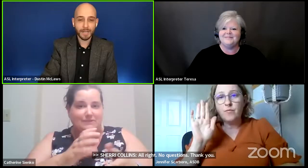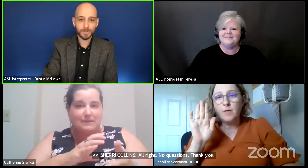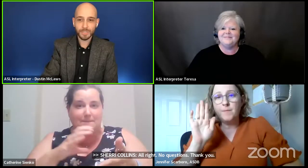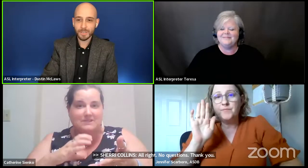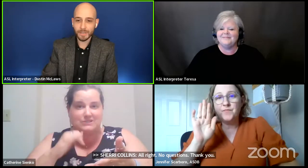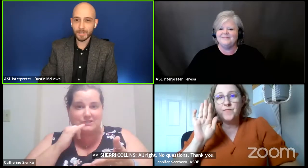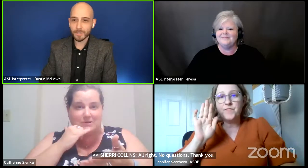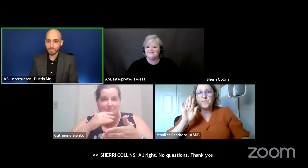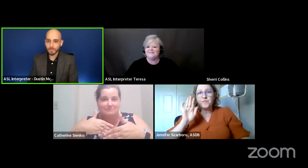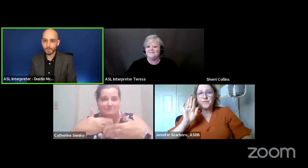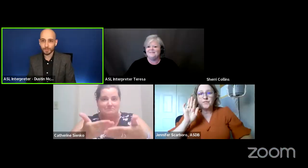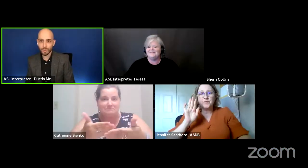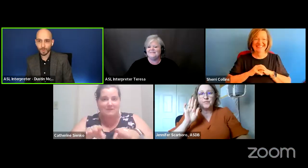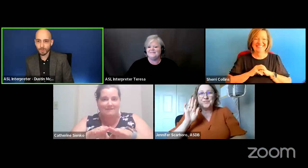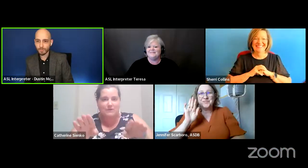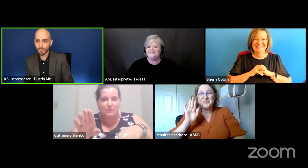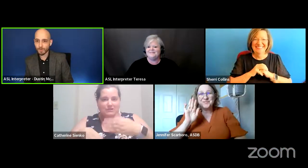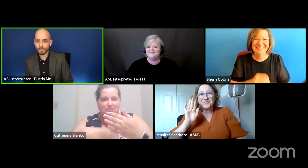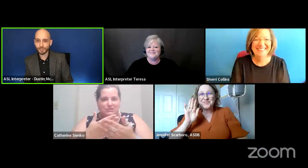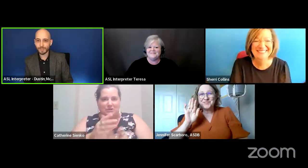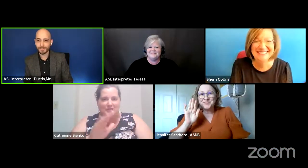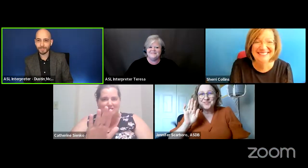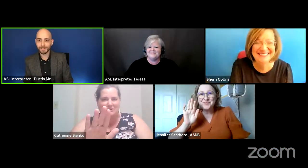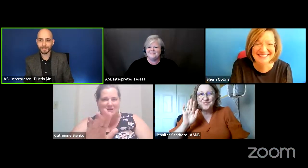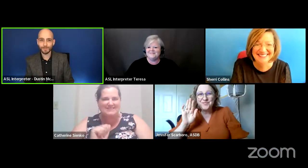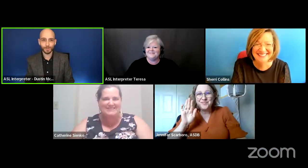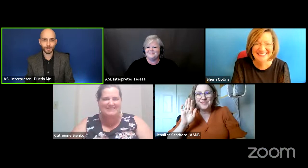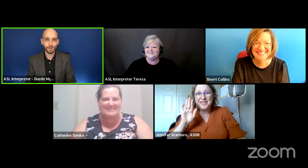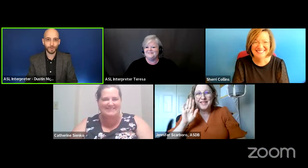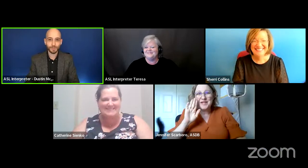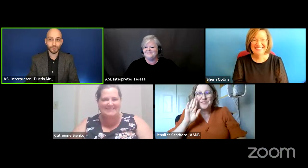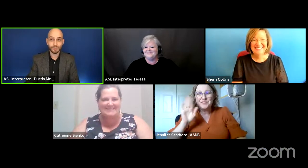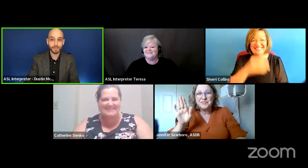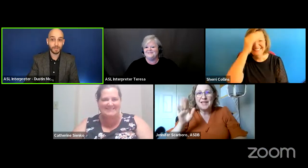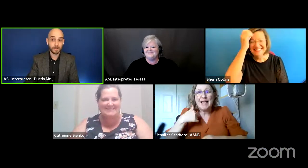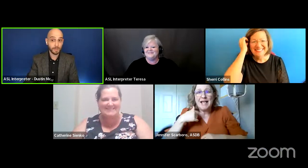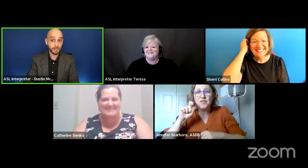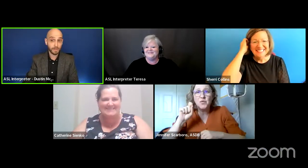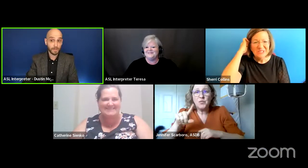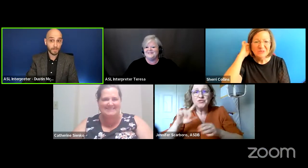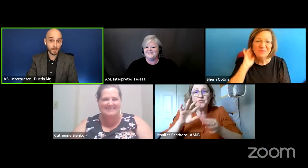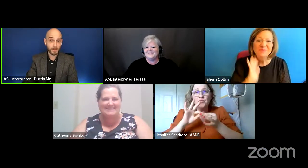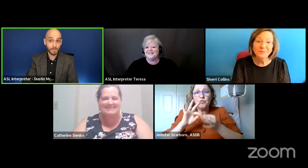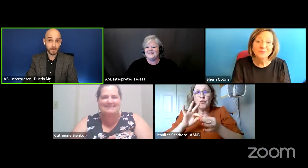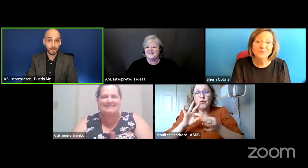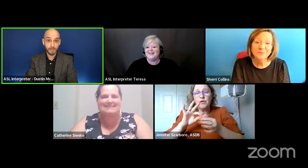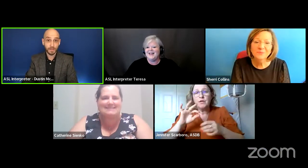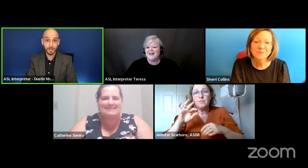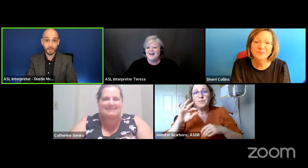Oh, I do see Commissioner Scarborough. You have a question? The floor is all yours.